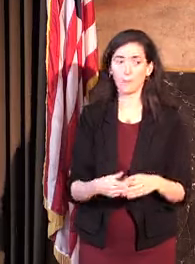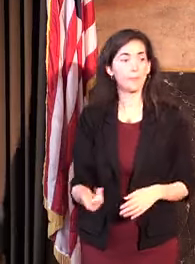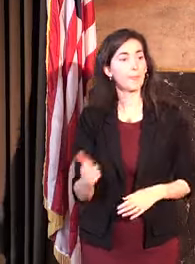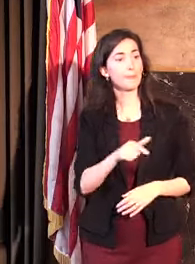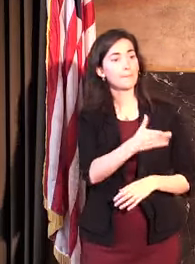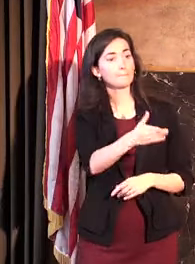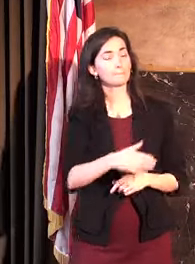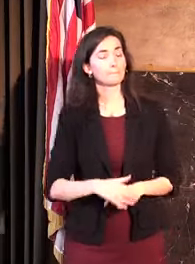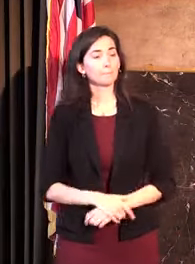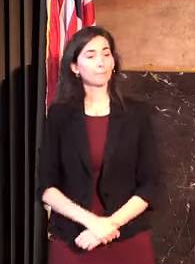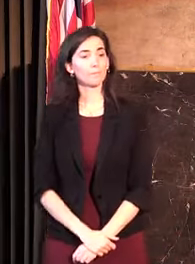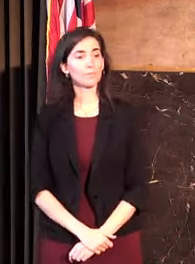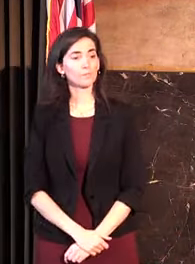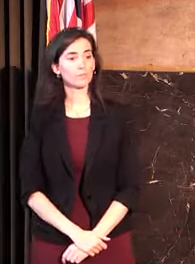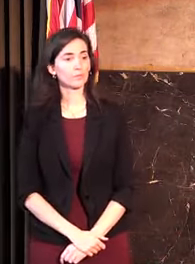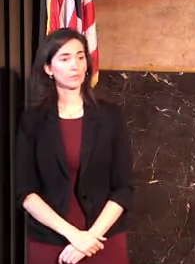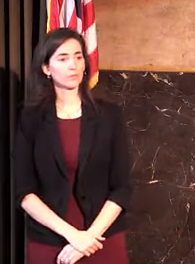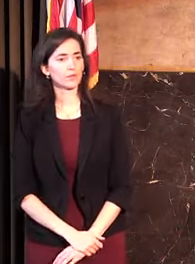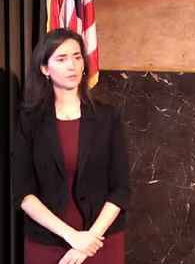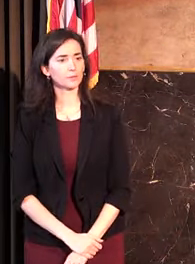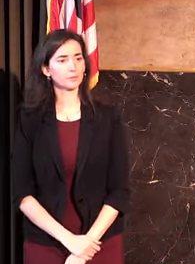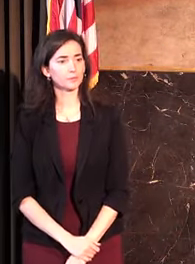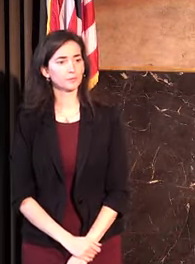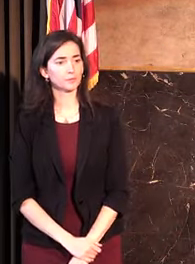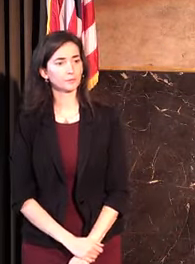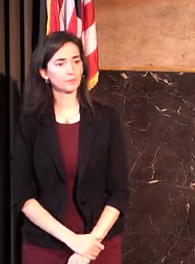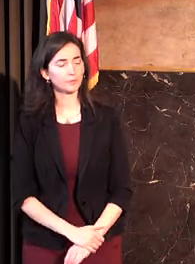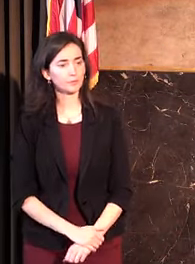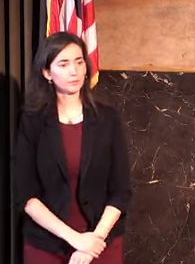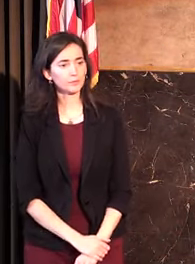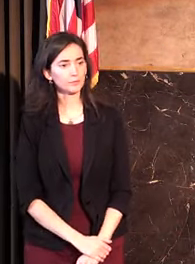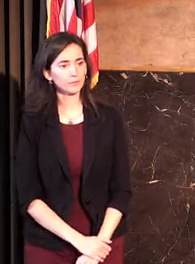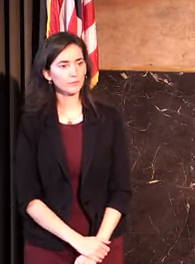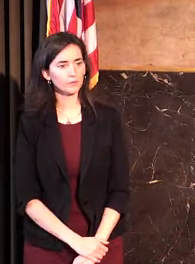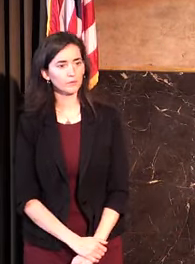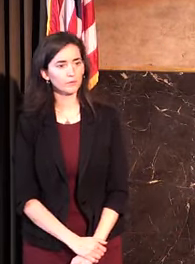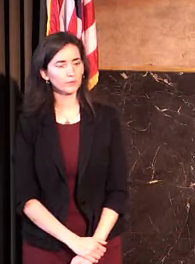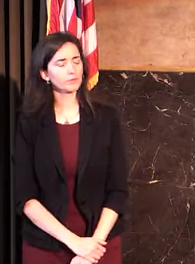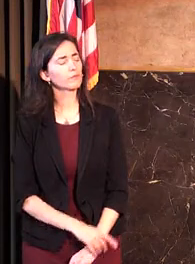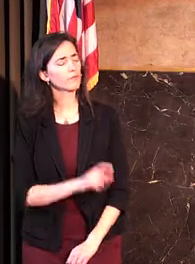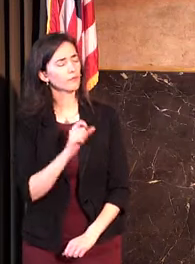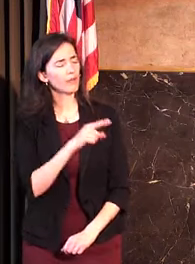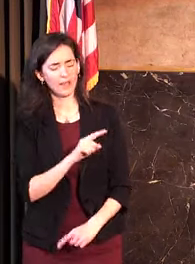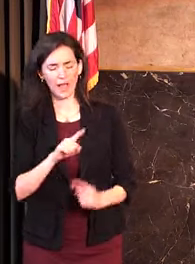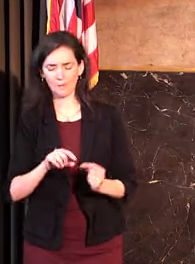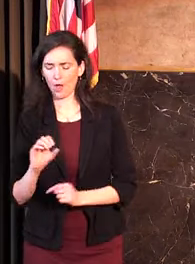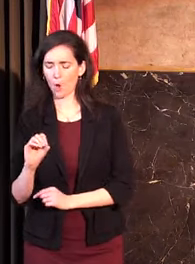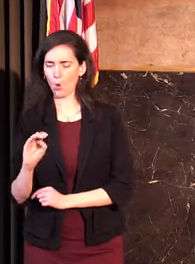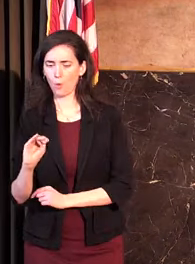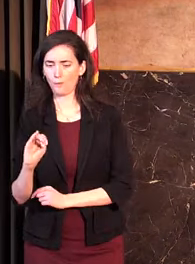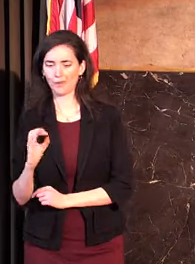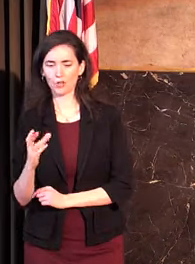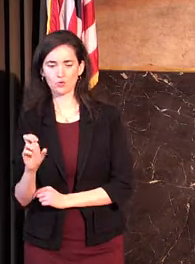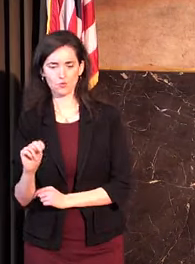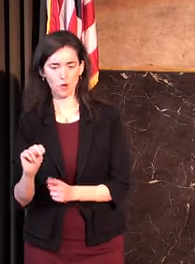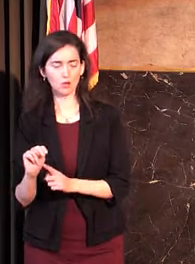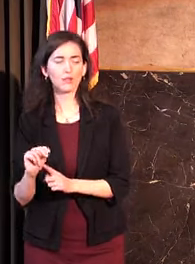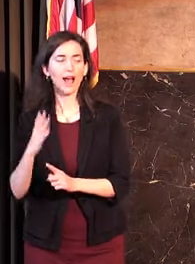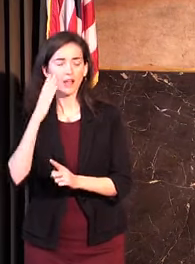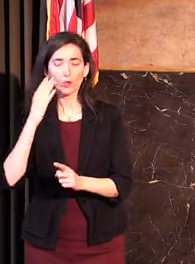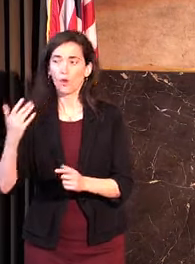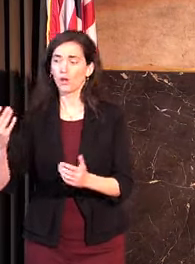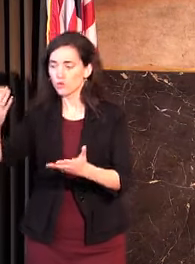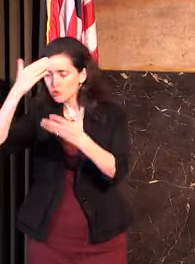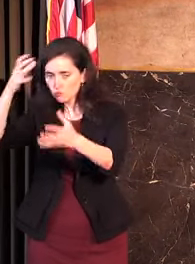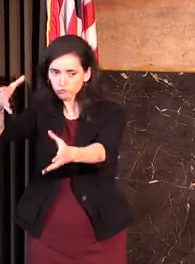Last question. As far as Omicron goes, and I know you said that the information is still preliminary. I mean, is this, from what we're seeing though, is